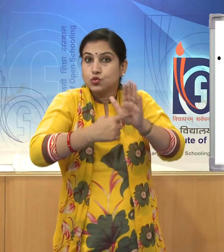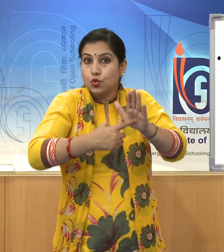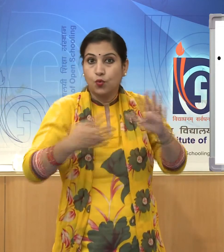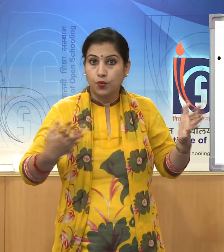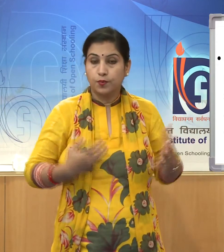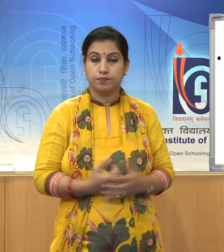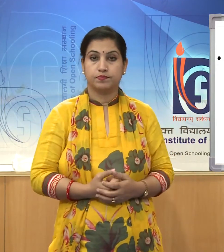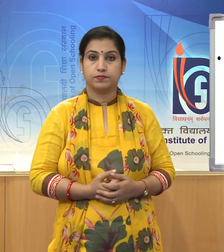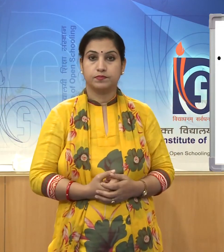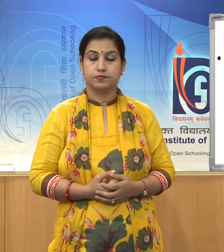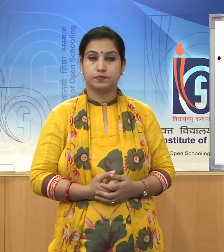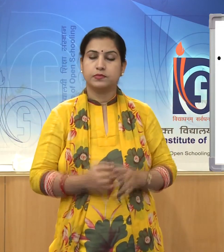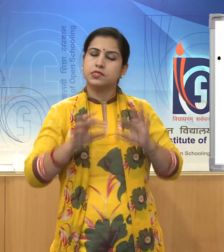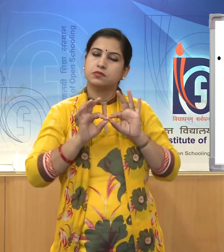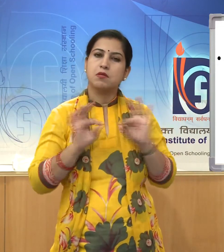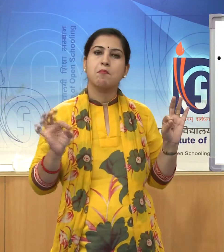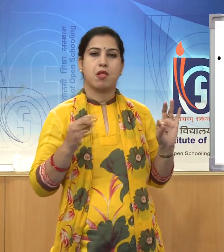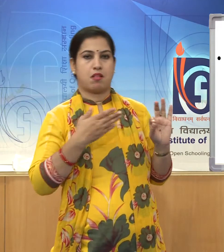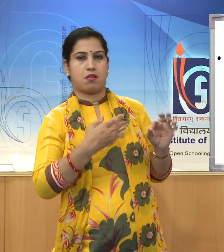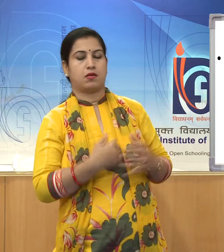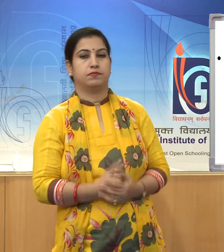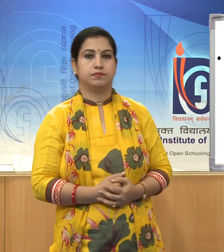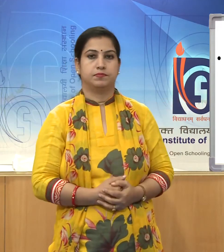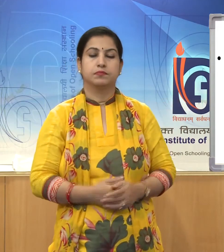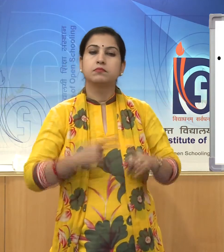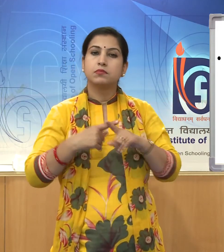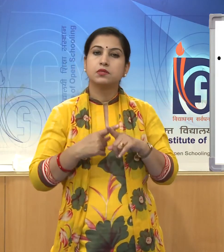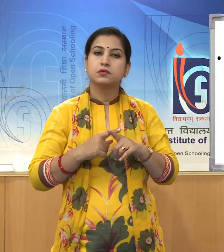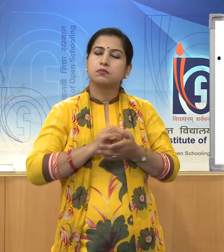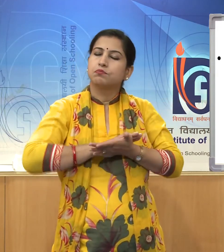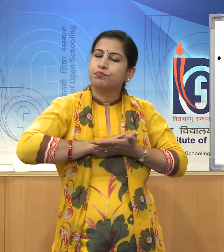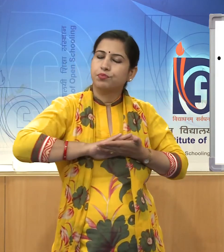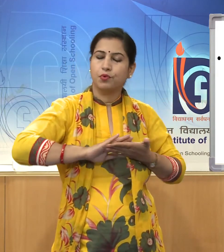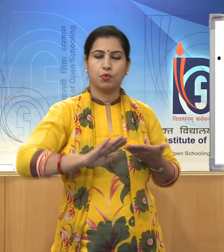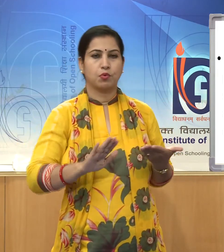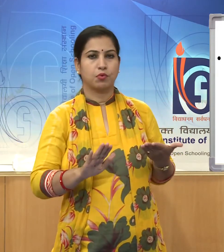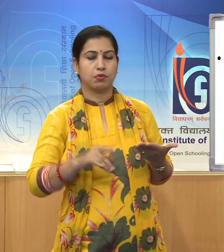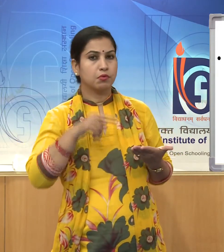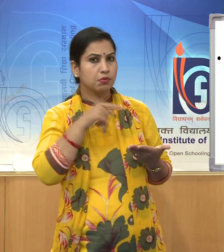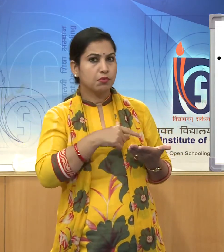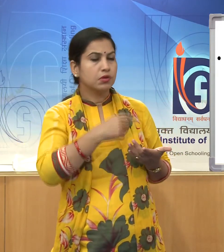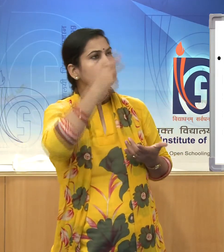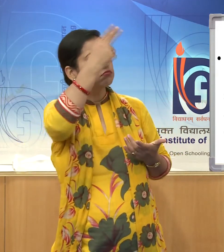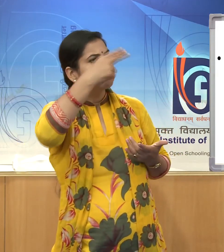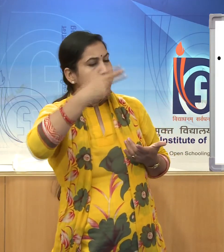showed simplicity and pure diagrams as